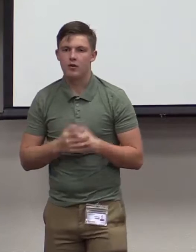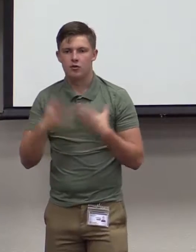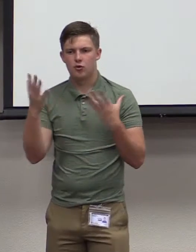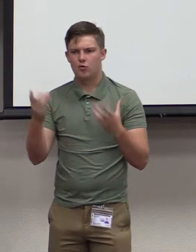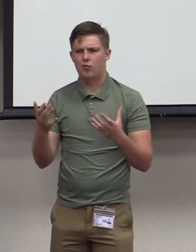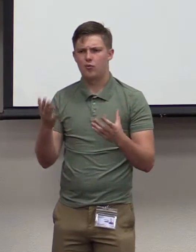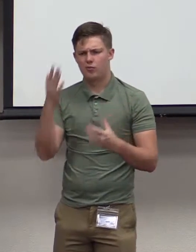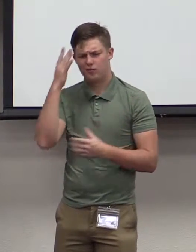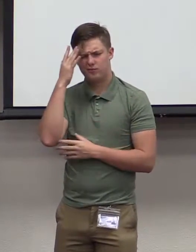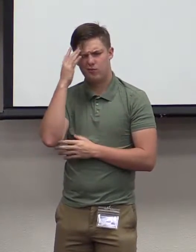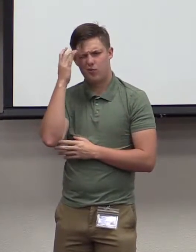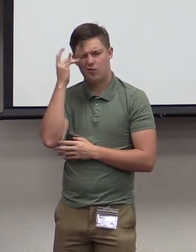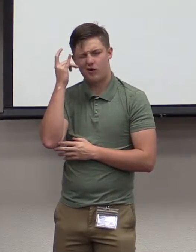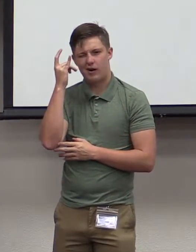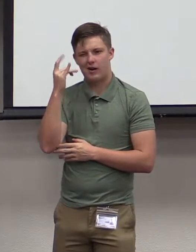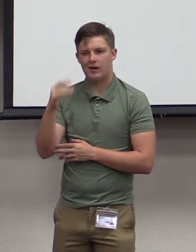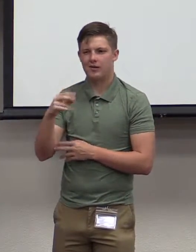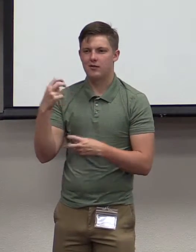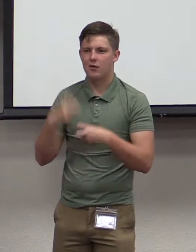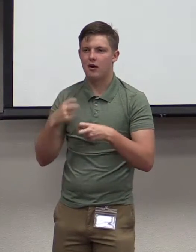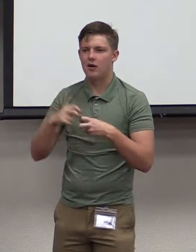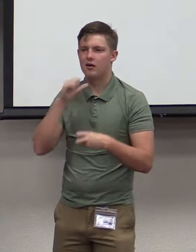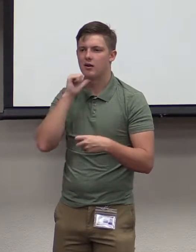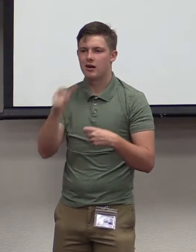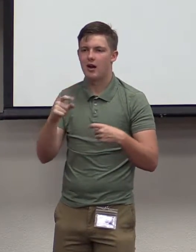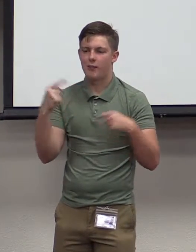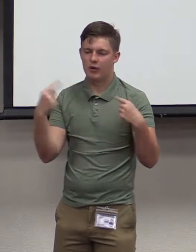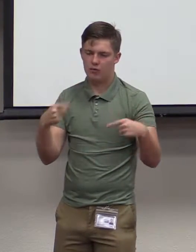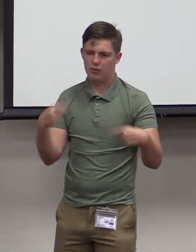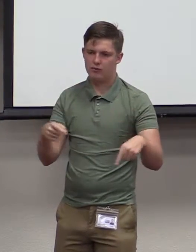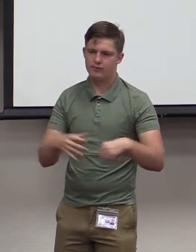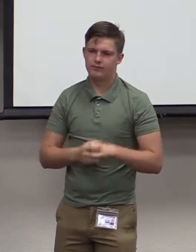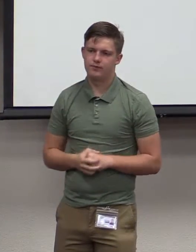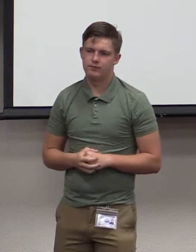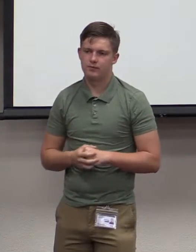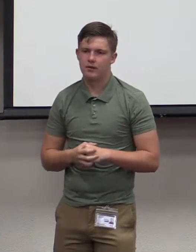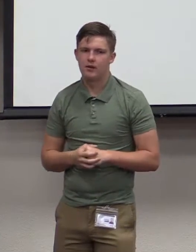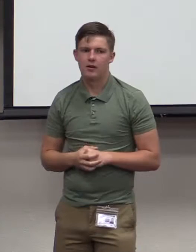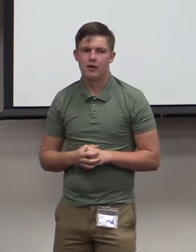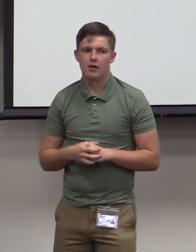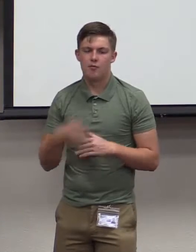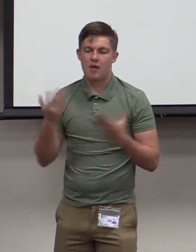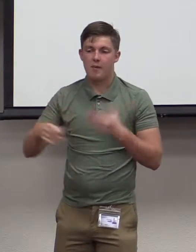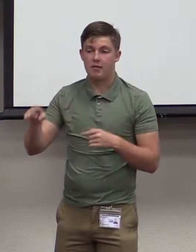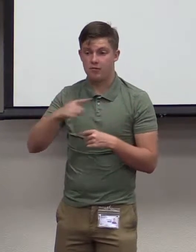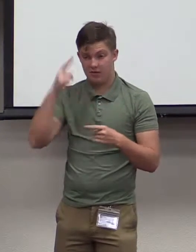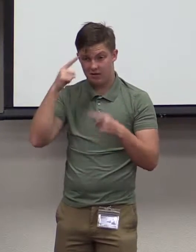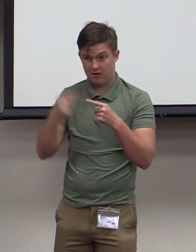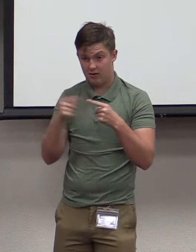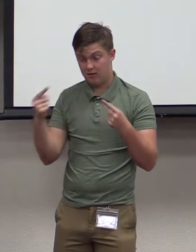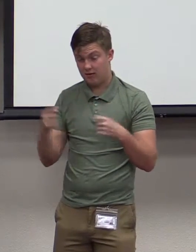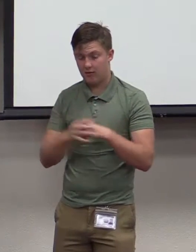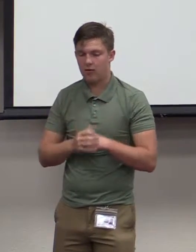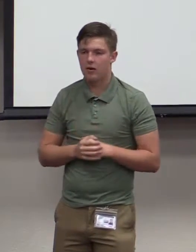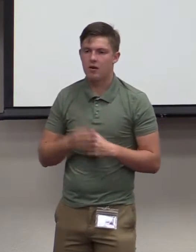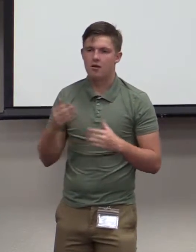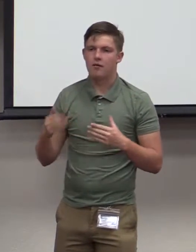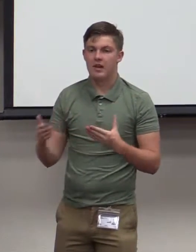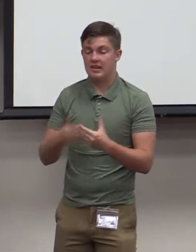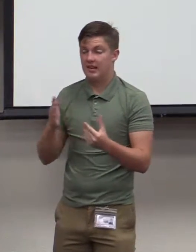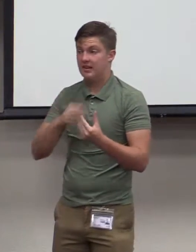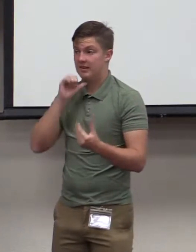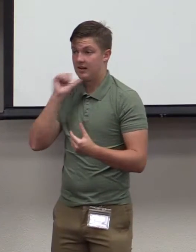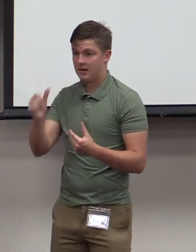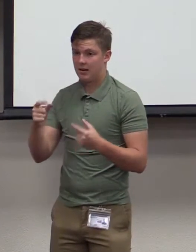hard not to be quarrelsome? Or you may disagree. Is it easy to be not